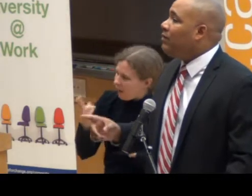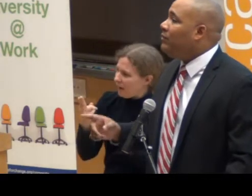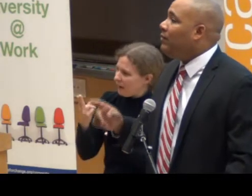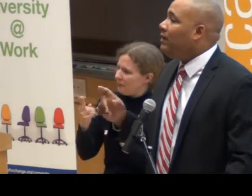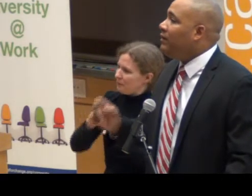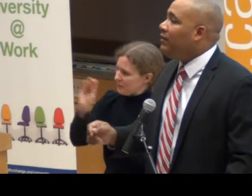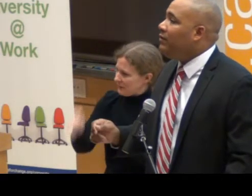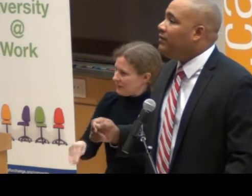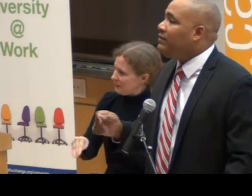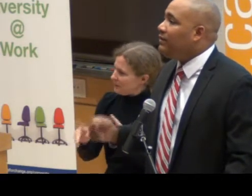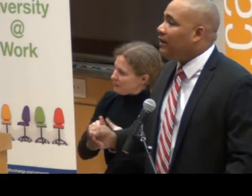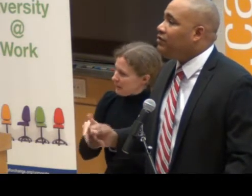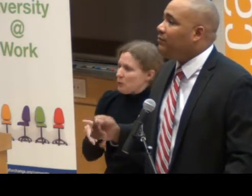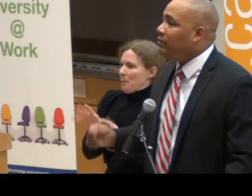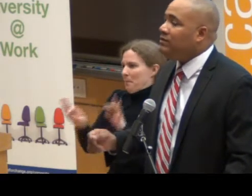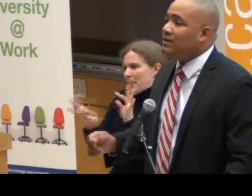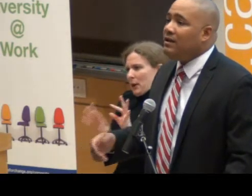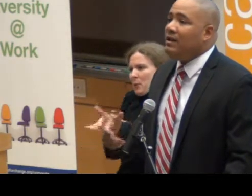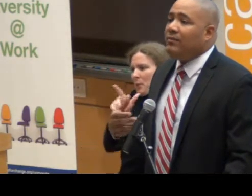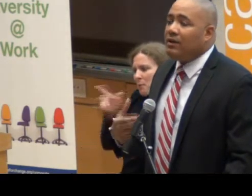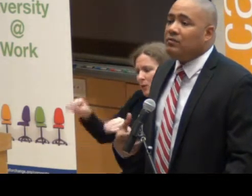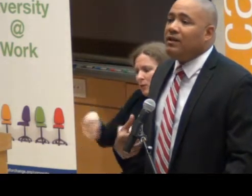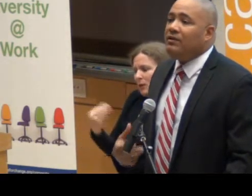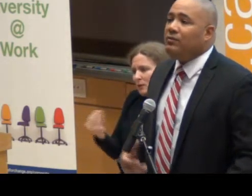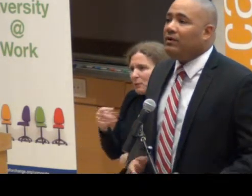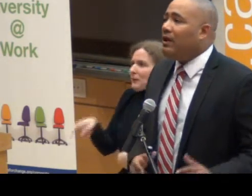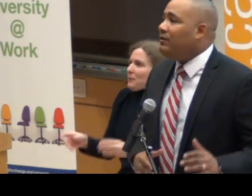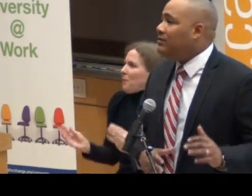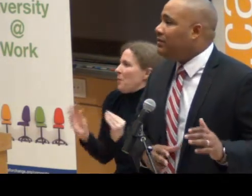play a stronger role in our immigrant selection process,